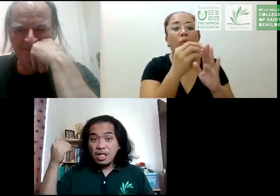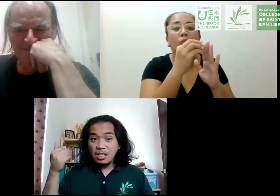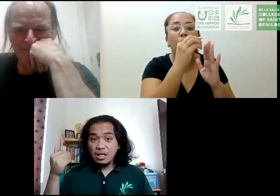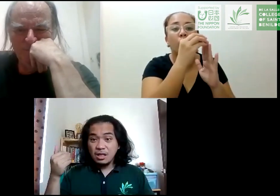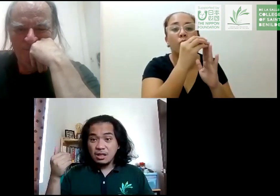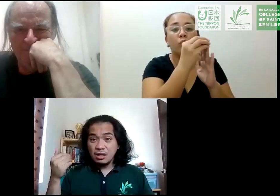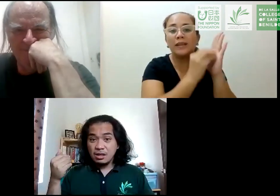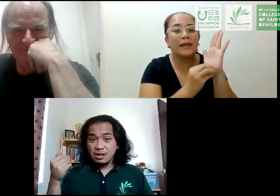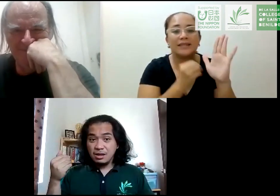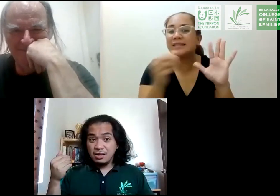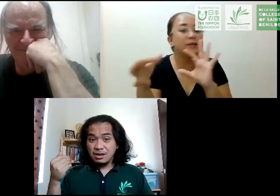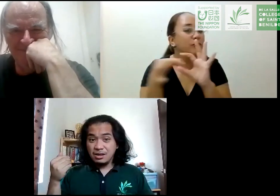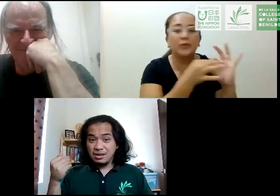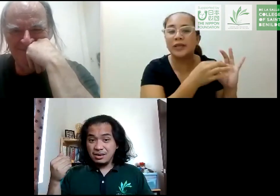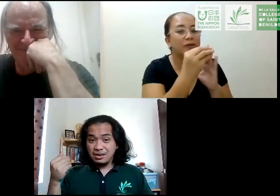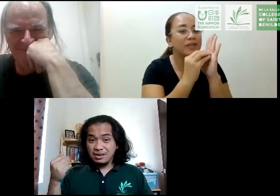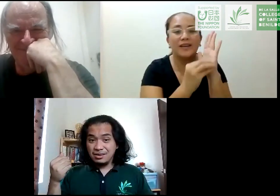Shaq says, I forgot.